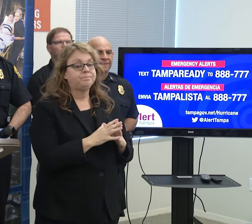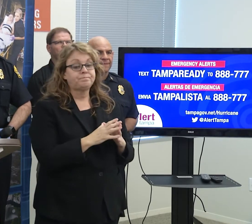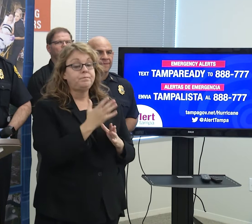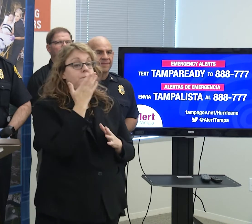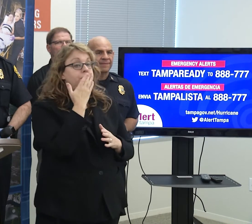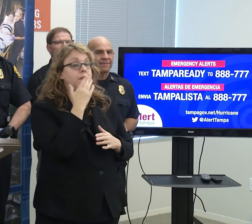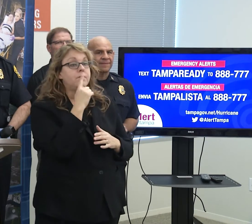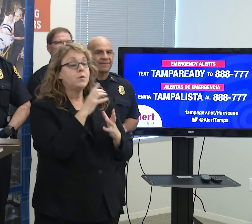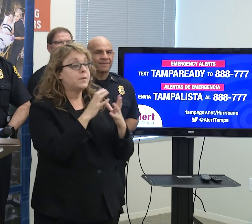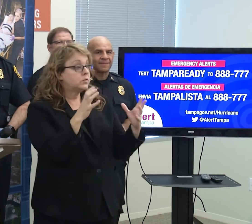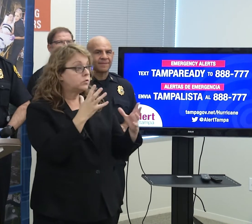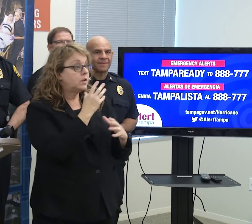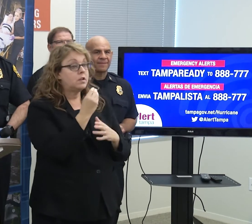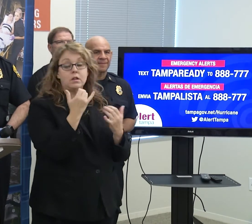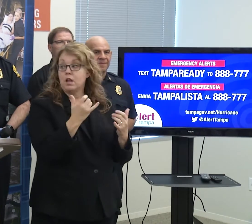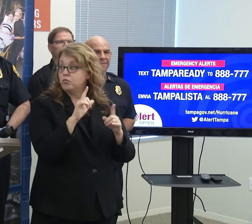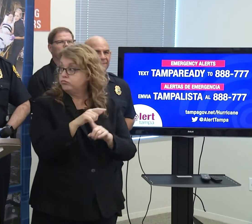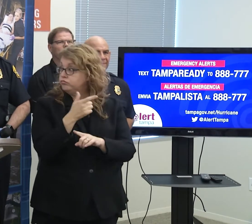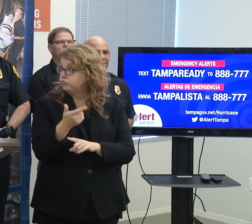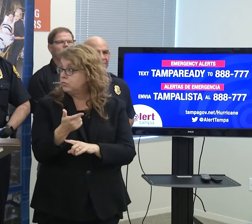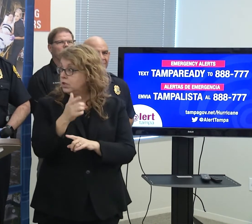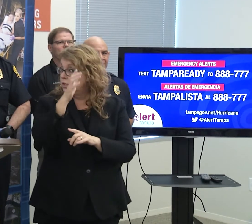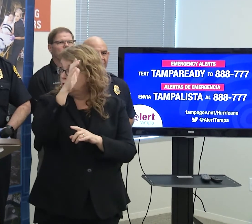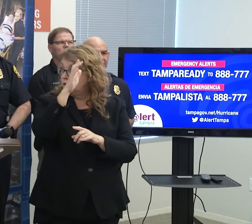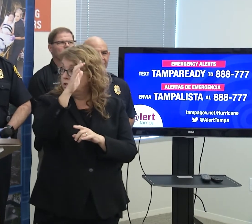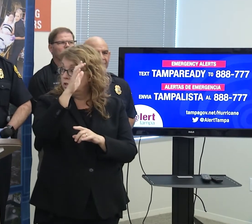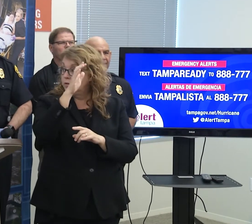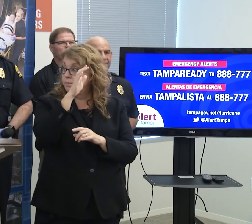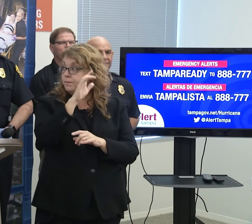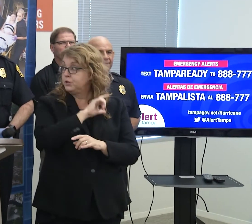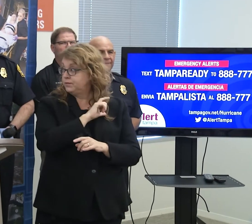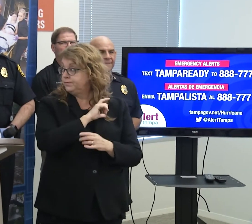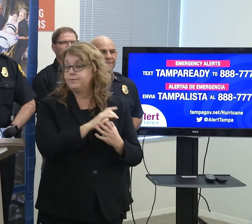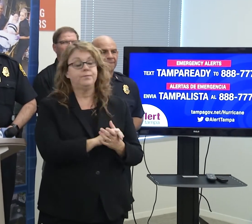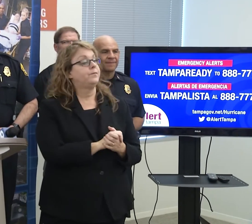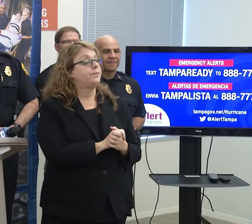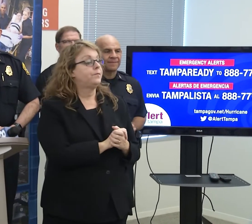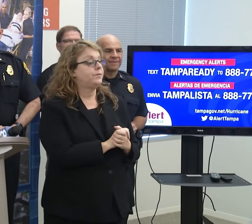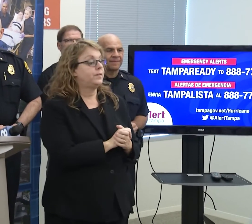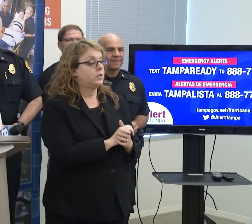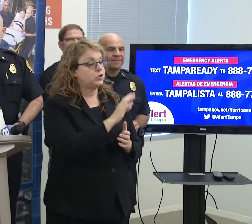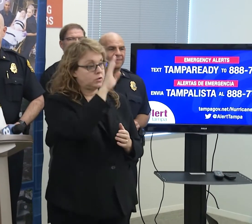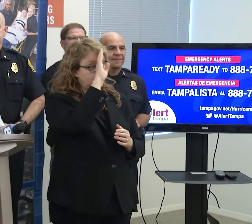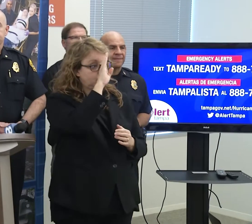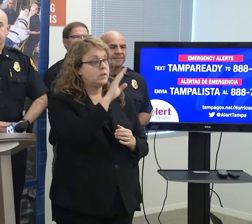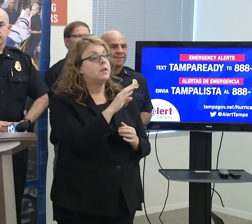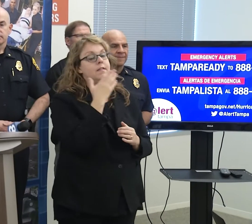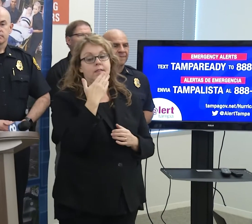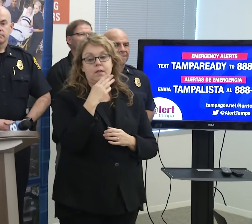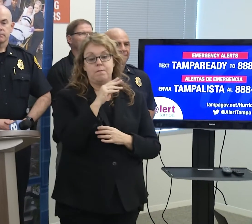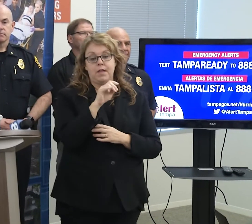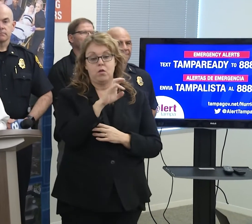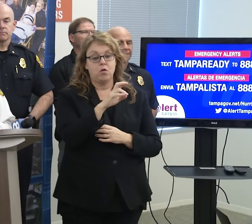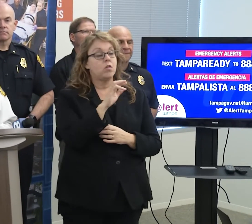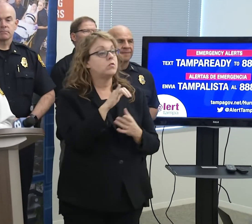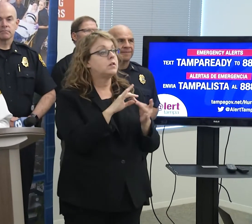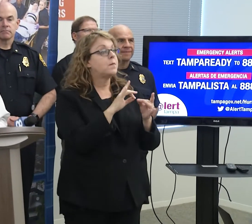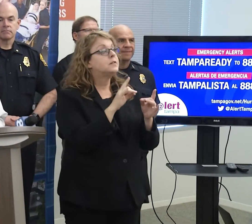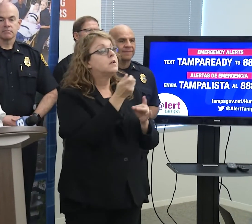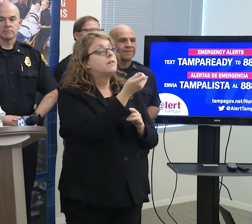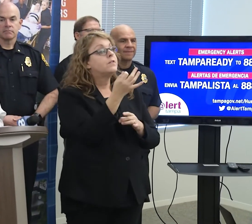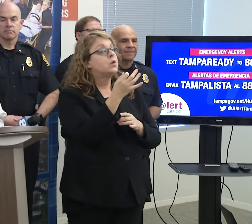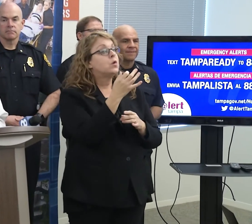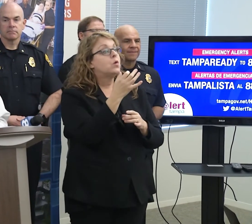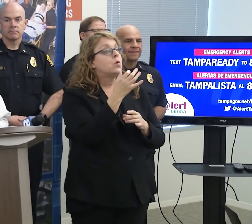I thank you very much. And Chief, take it over. Thank you, Mayor, for those comments. A couple